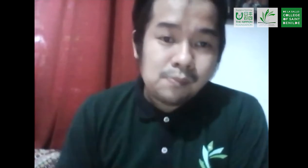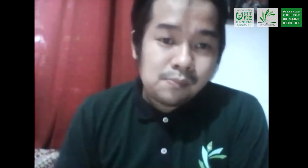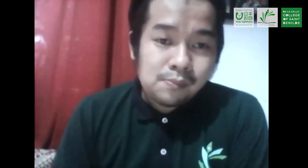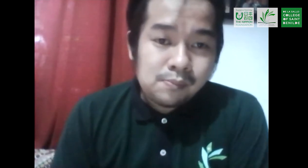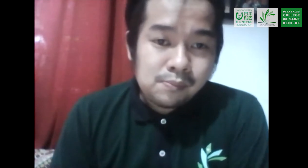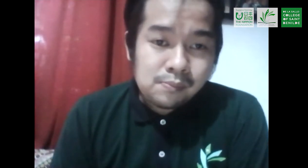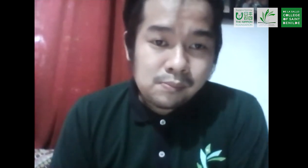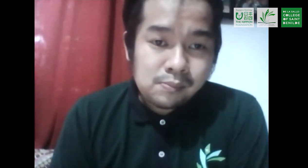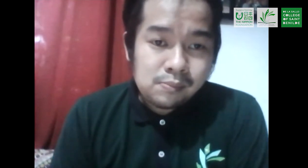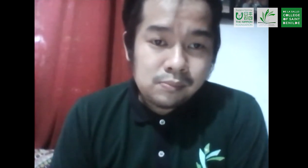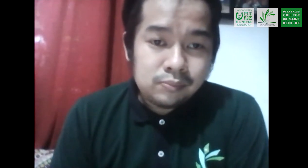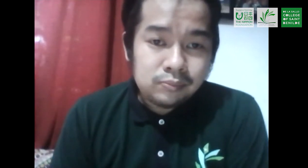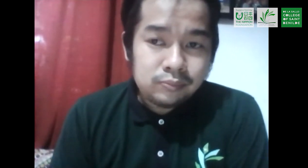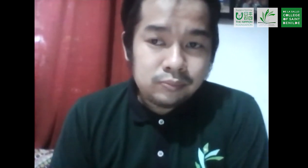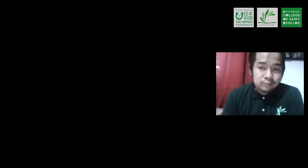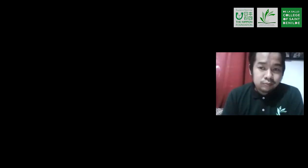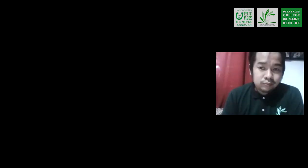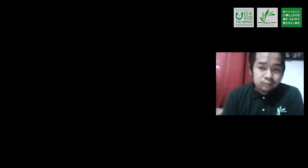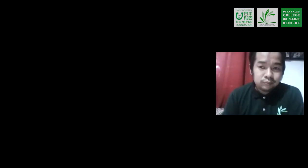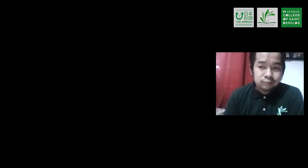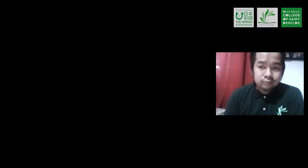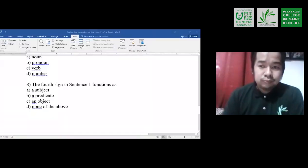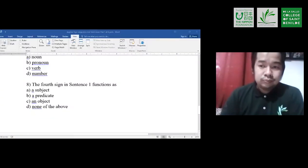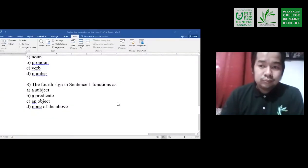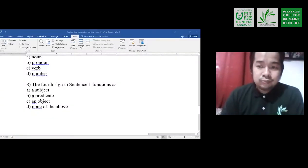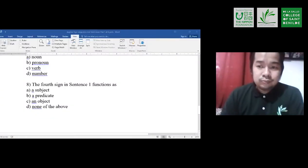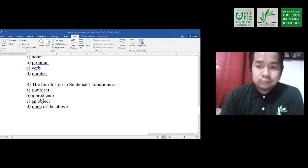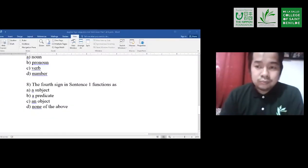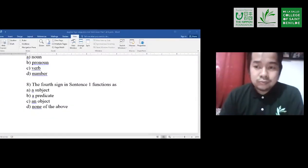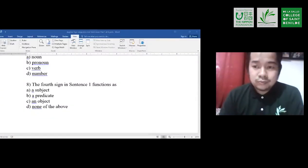me pull the file up. The best answer is